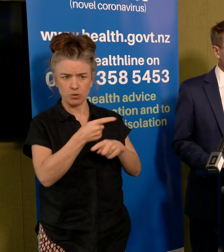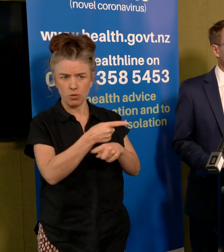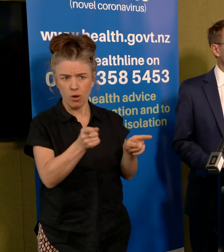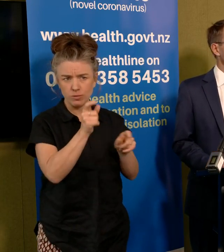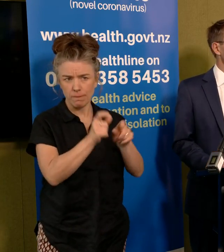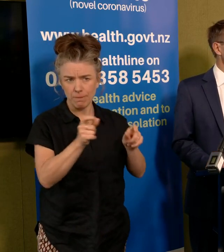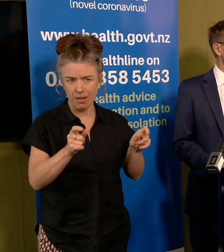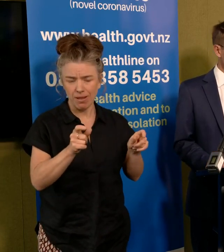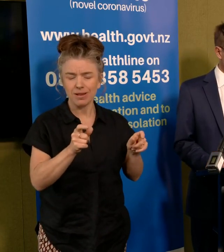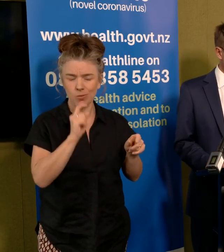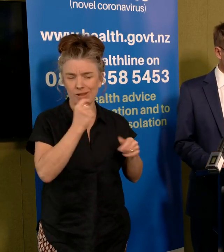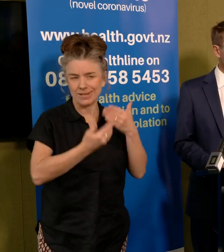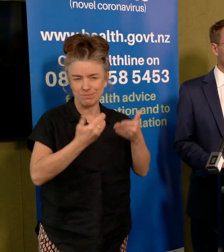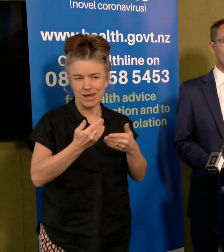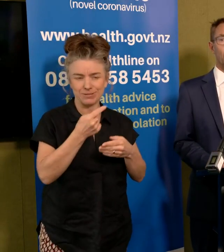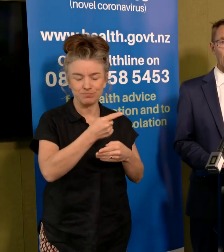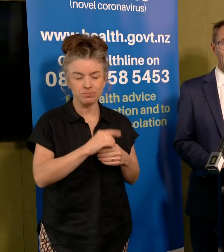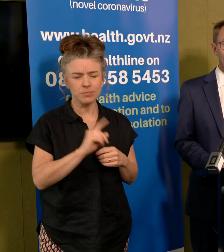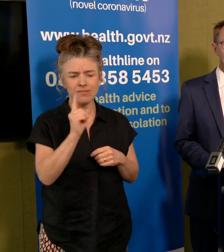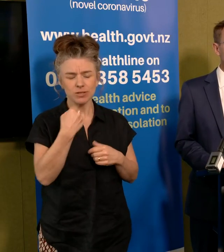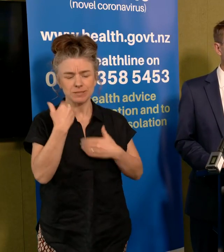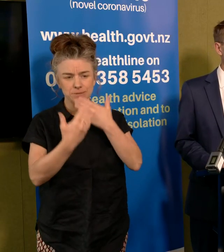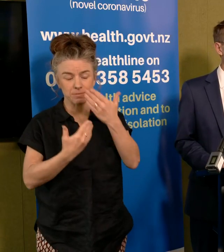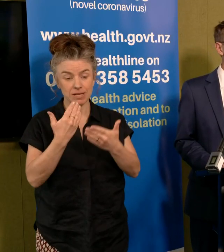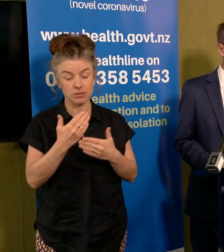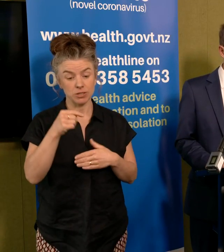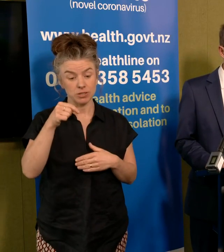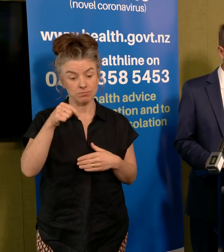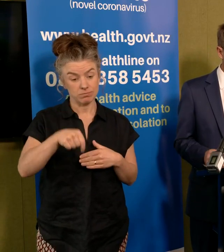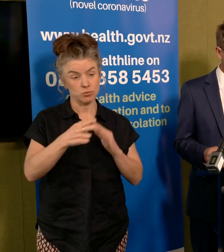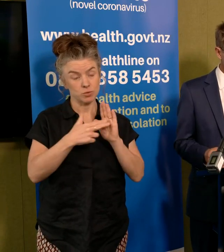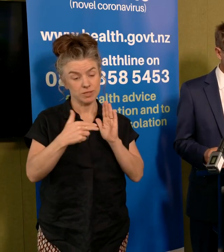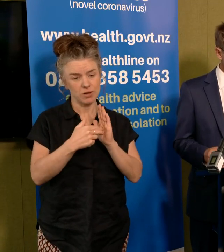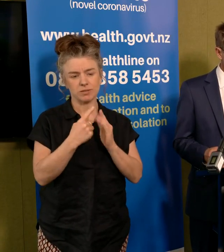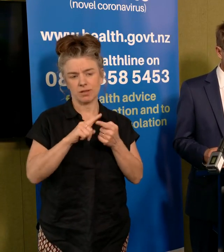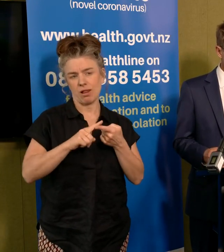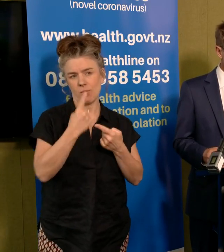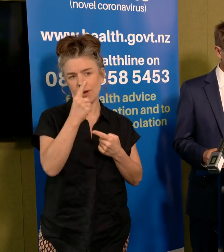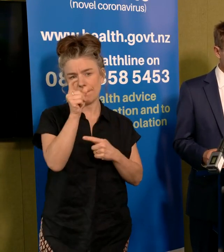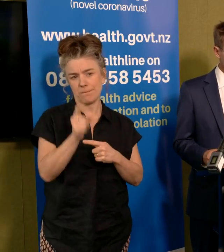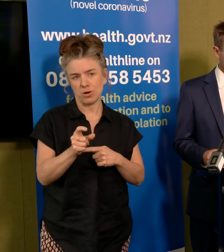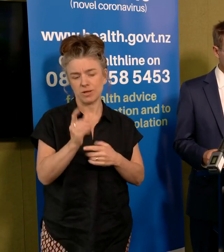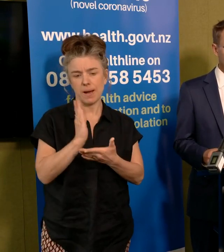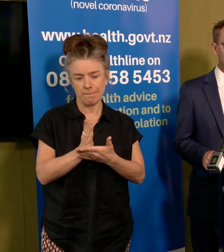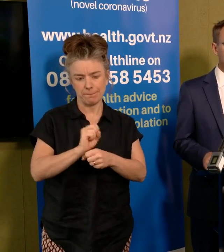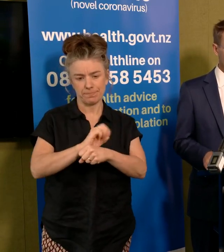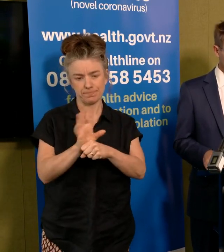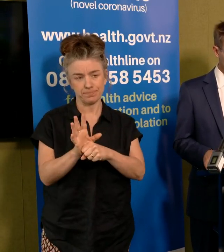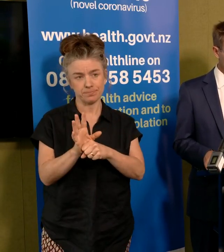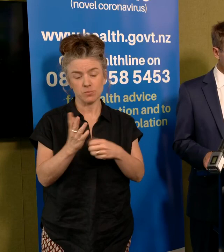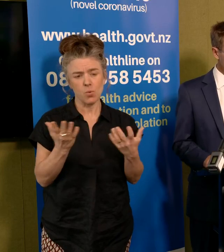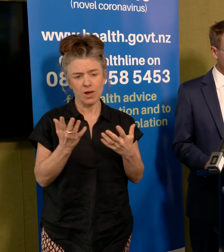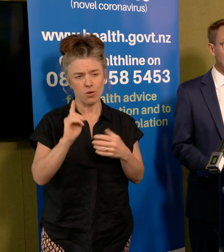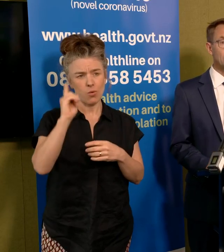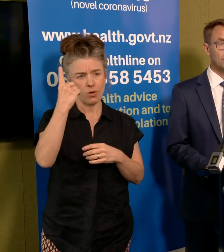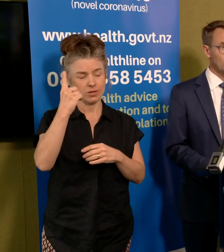few opening comments from me. New Zealand still has just the one confirmed case of COVID-19. That person is stable in Auckland